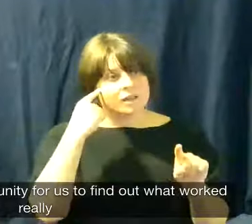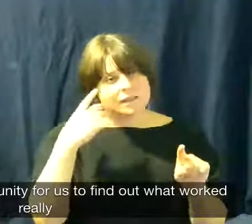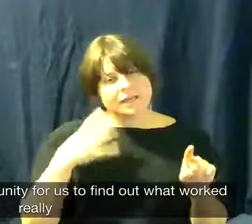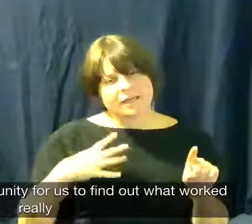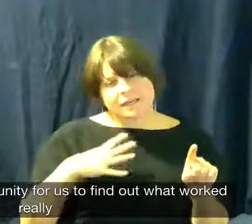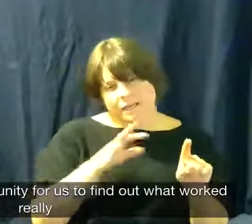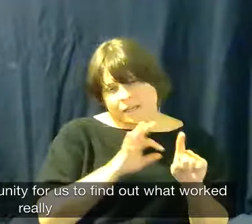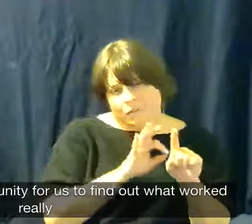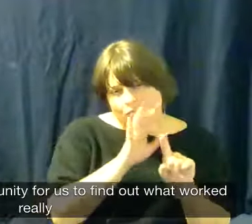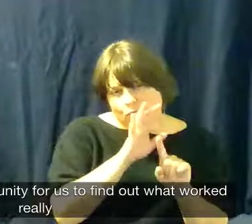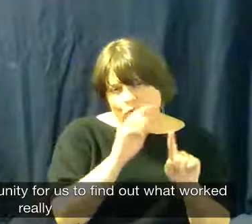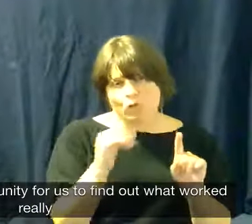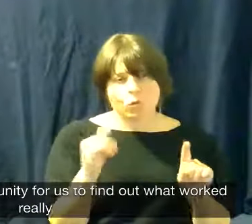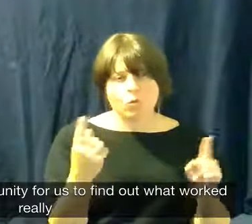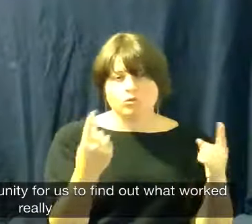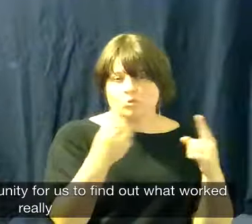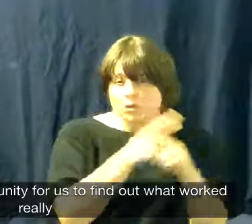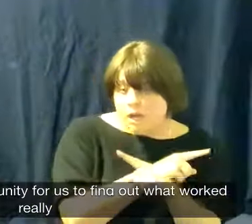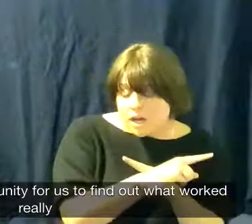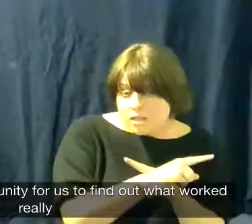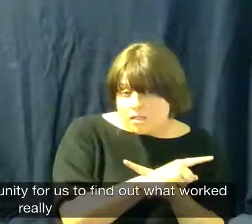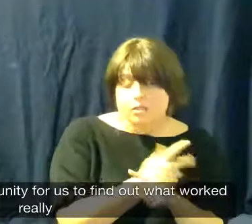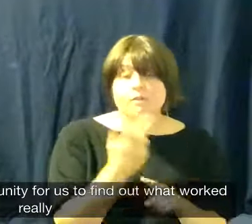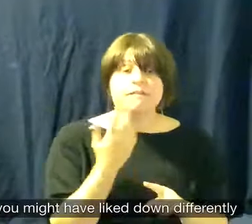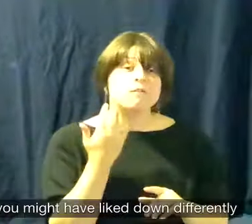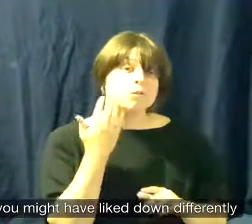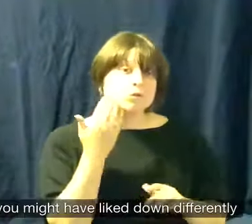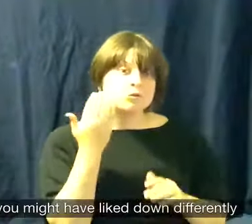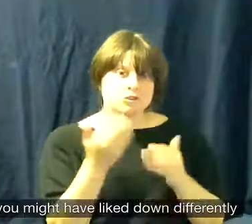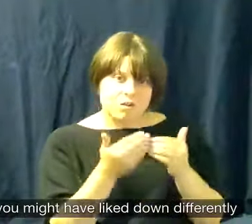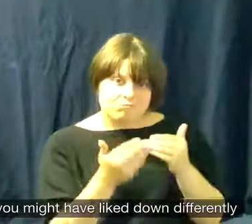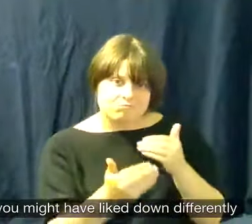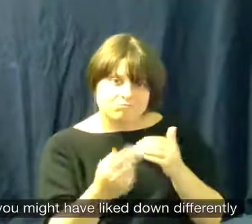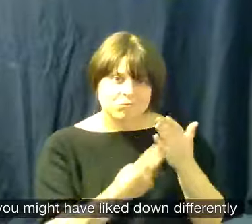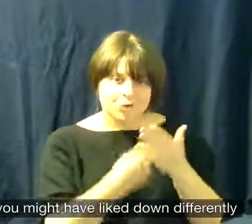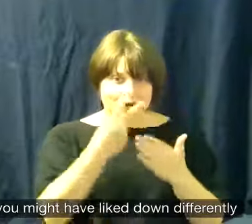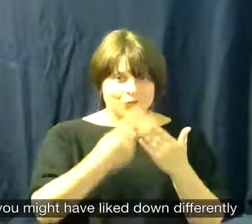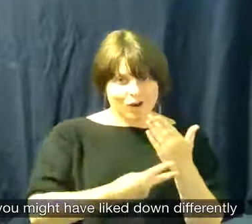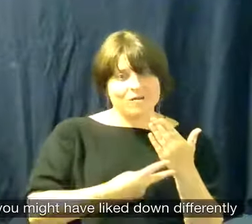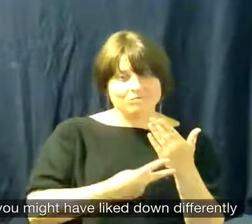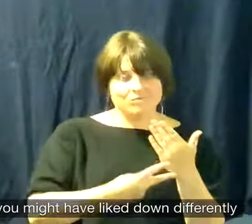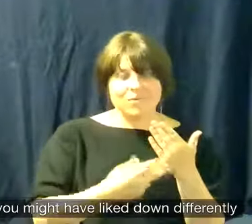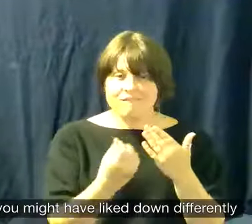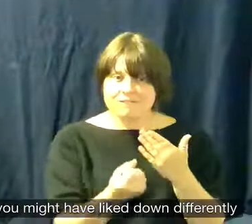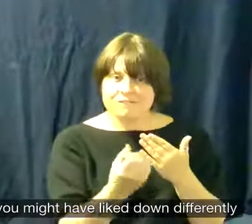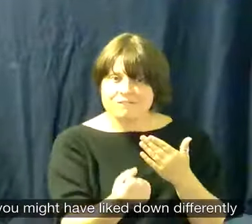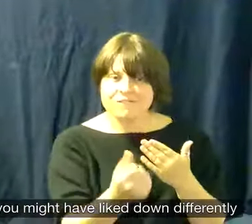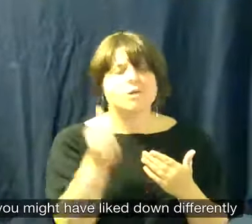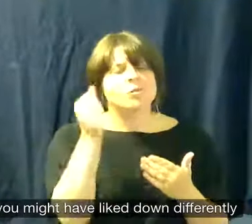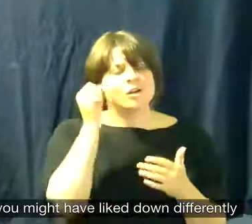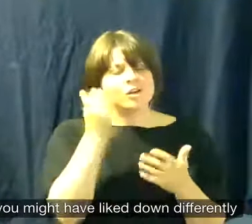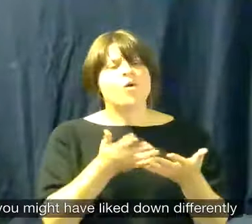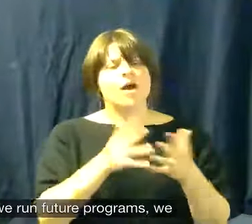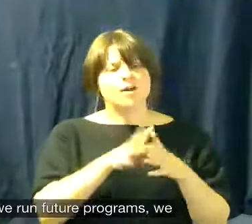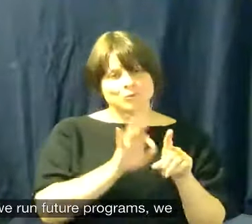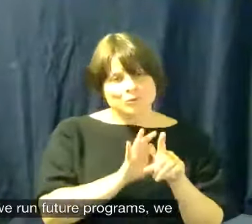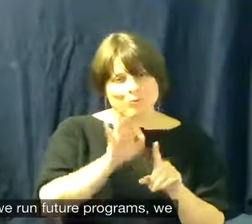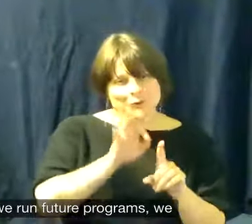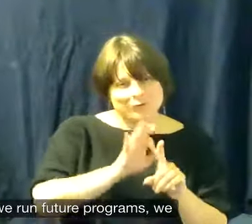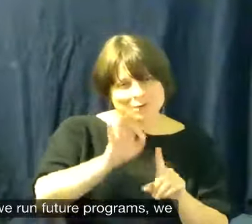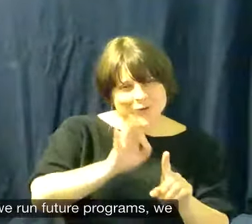done differently. And so that if we run future programs, we'll know how to improve them, to make them even